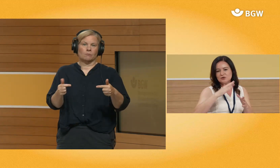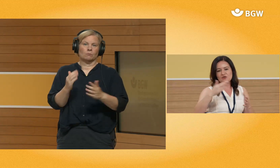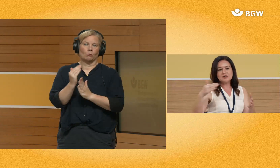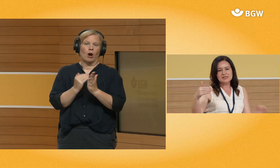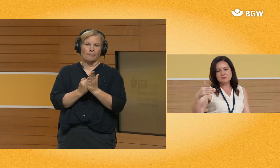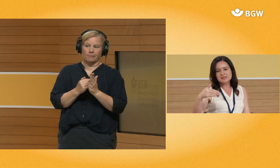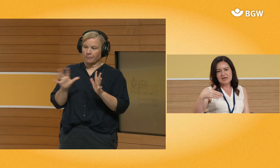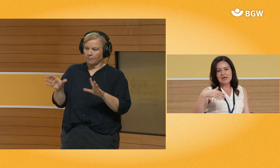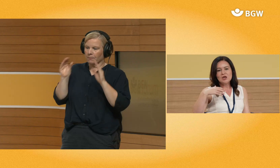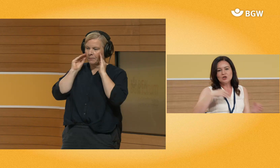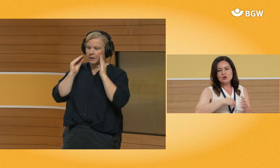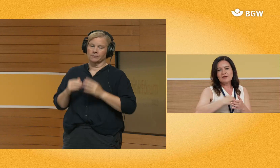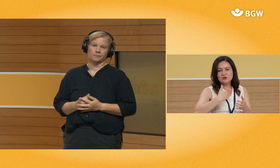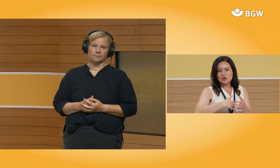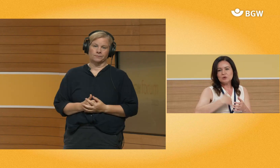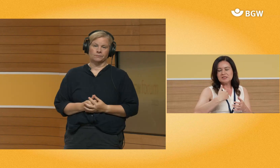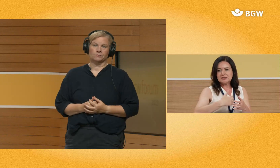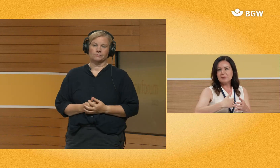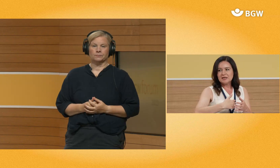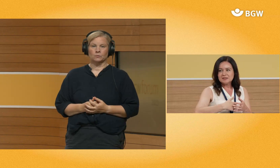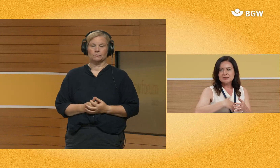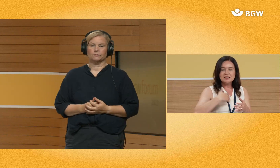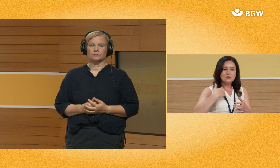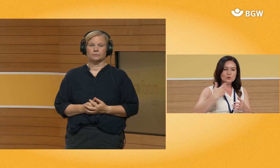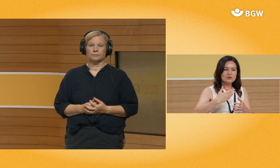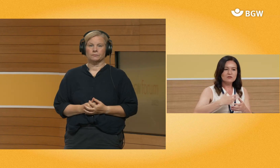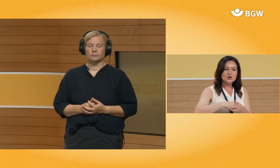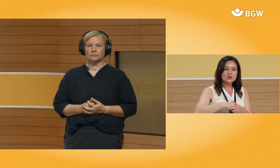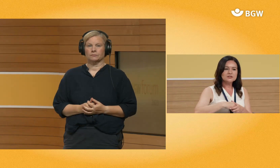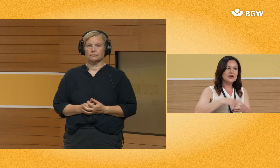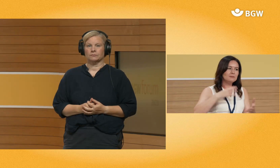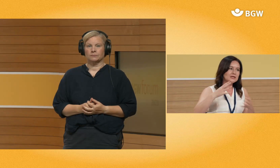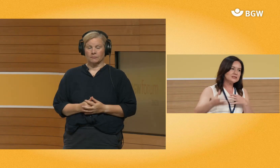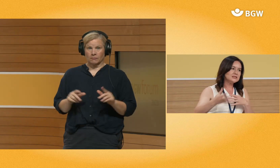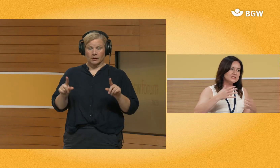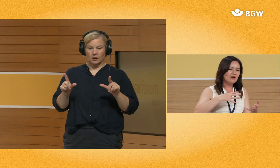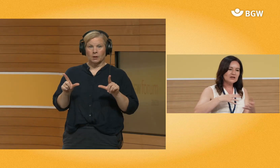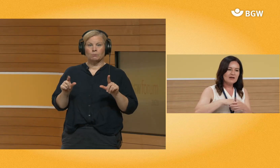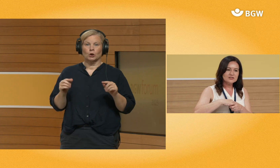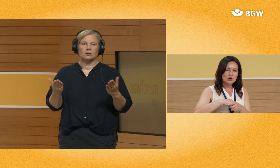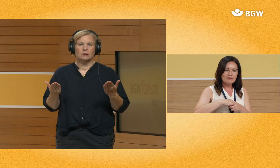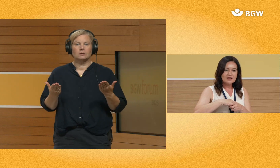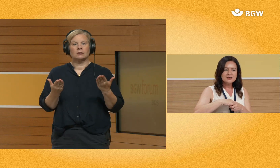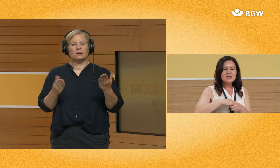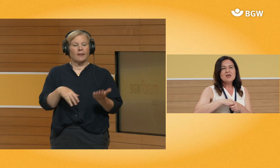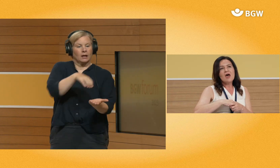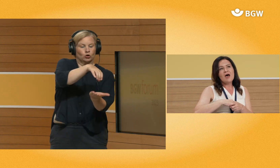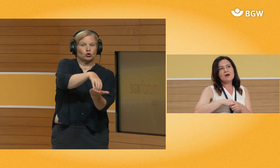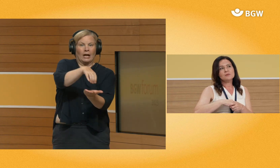day-to-day, or it's 3 times a day, look at the acuity and dependency within the unit and bases the staffing levels on